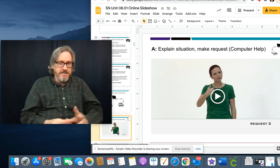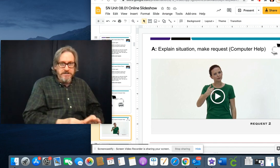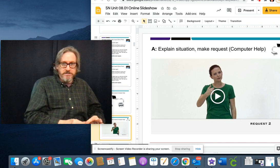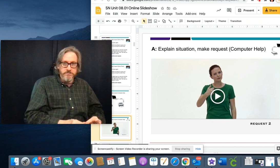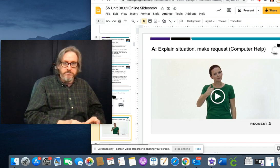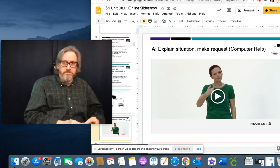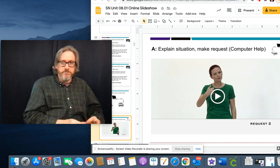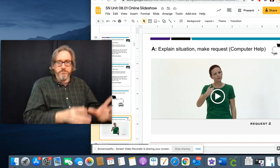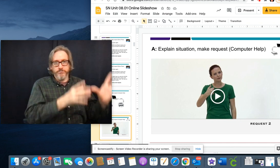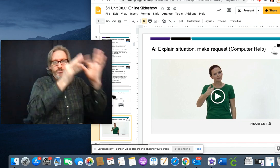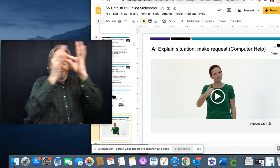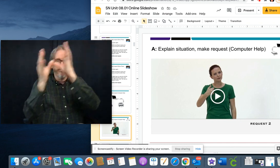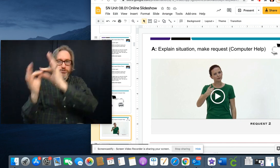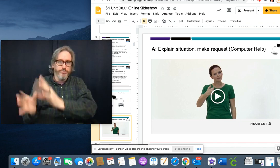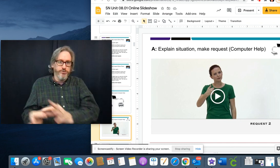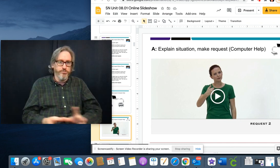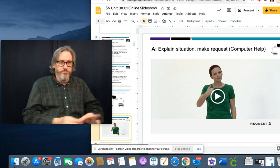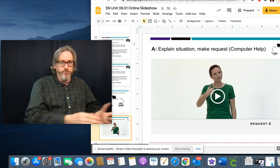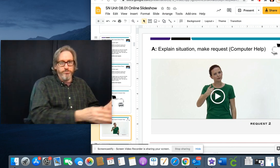connect.